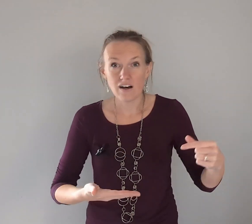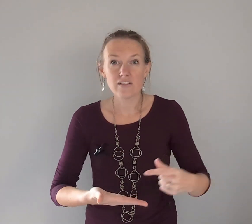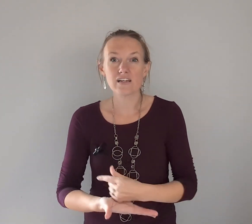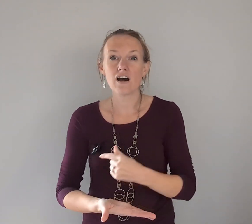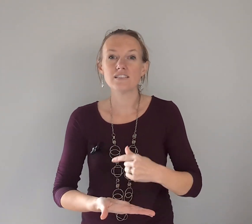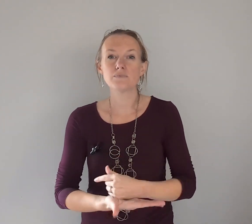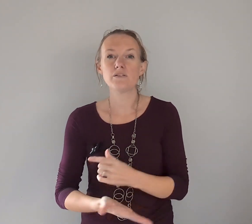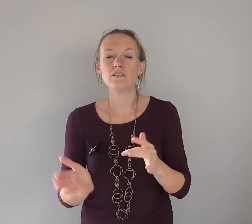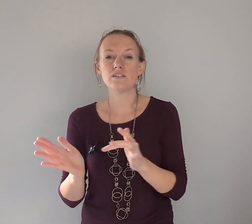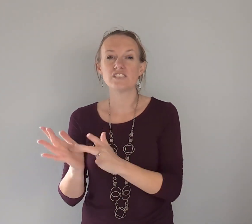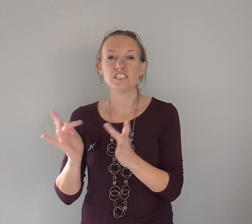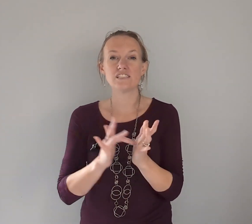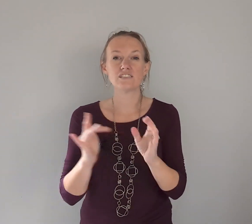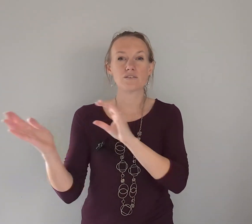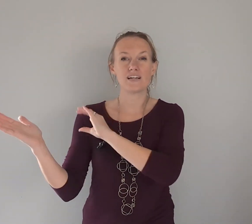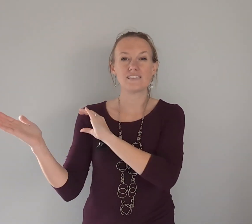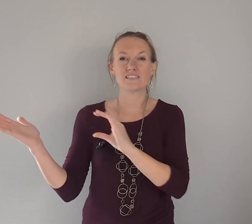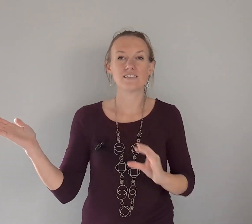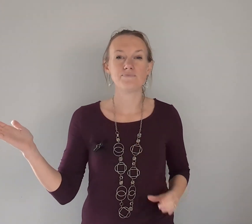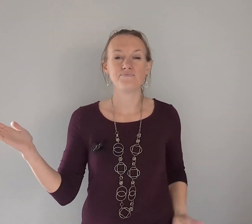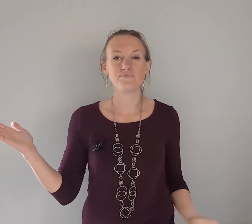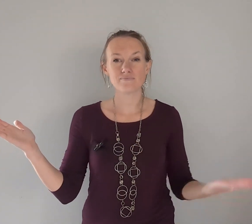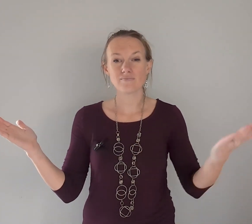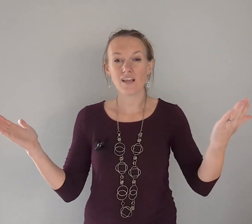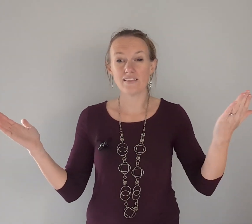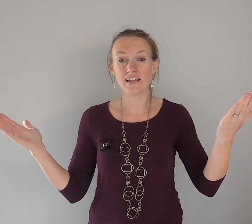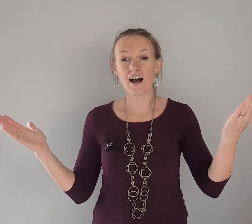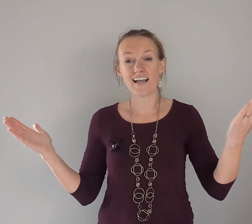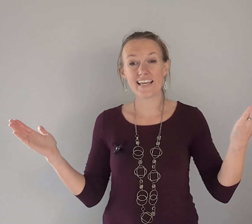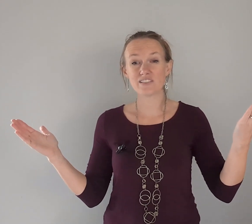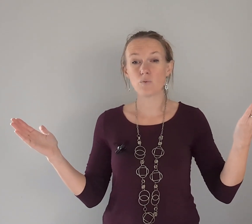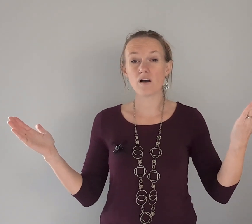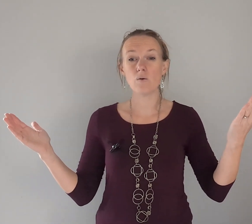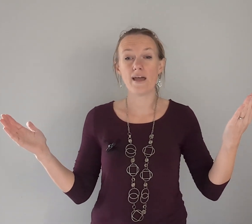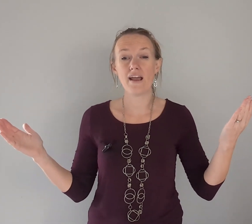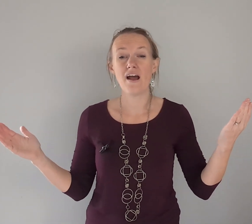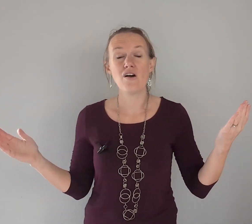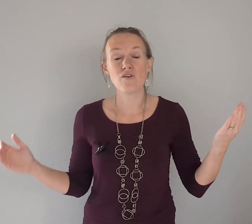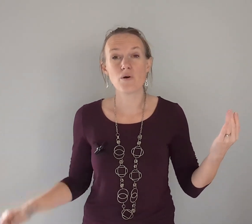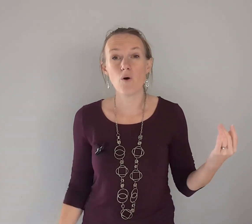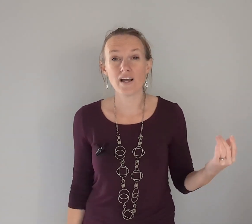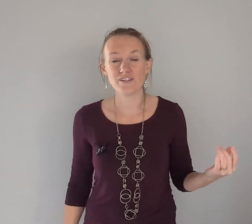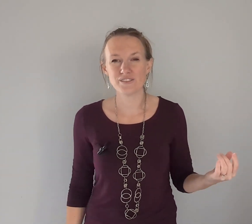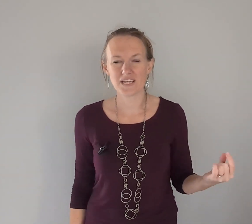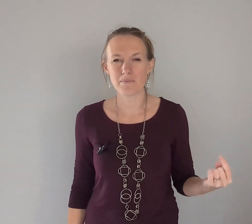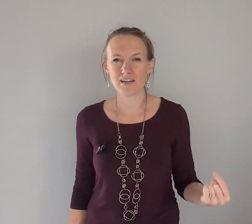of the gospel of Jesus Christ. And then I can't walk away from the one who saved my